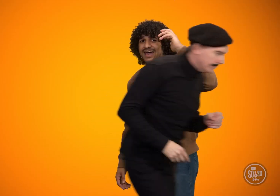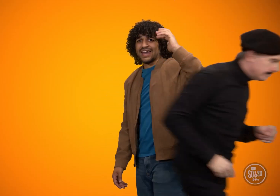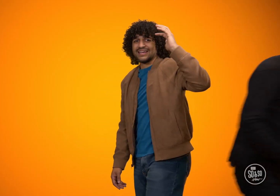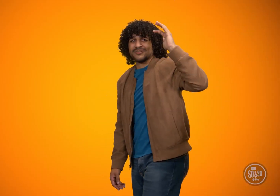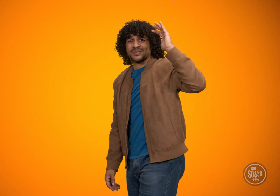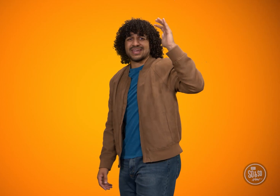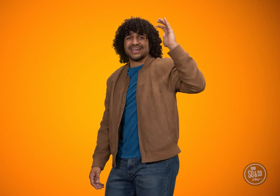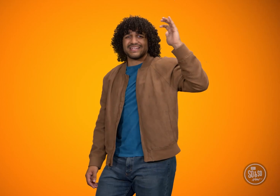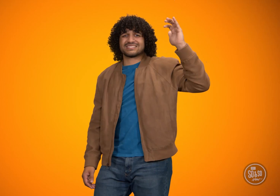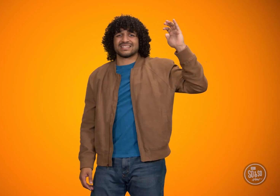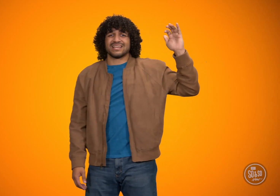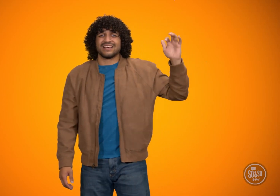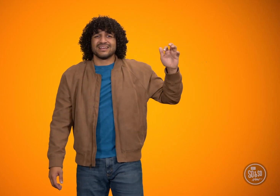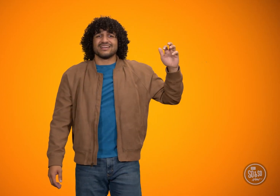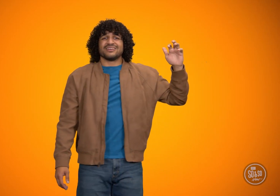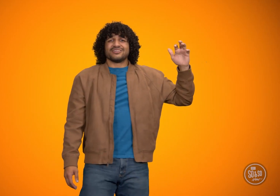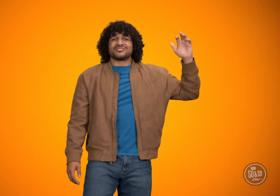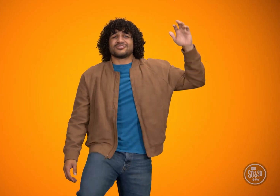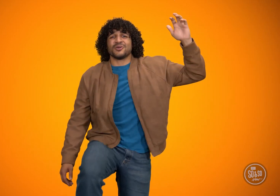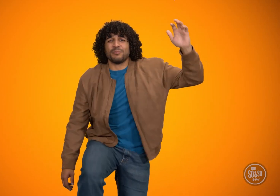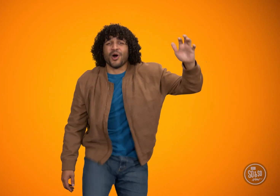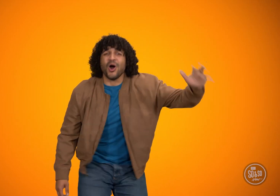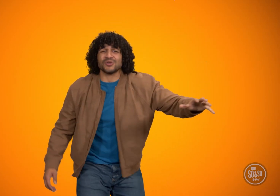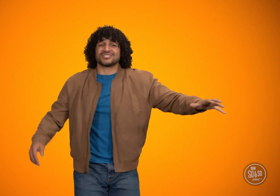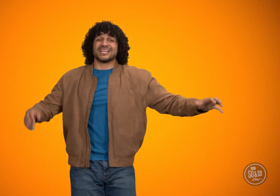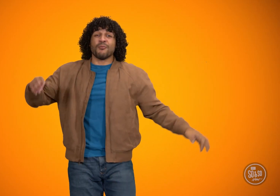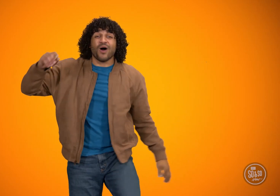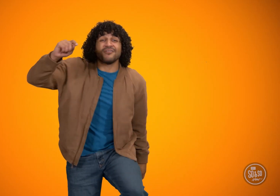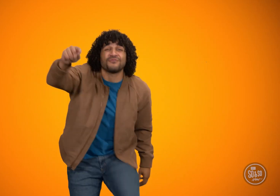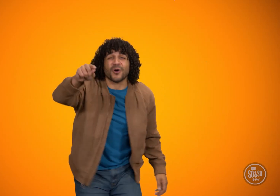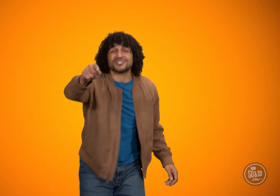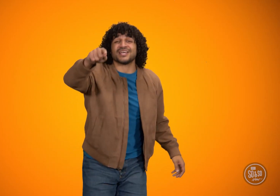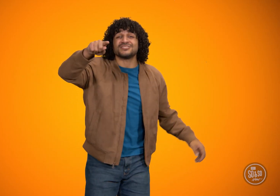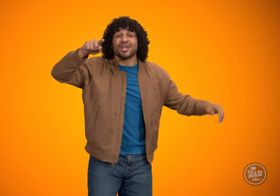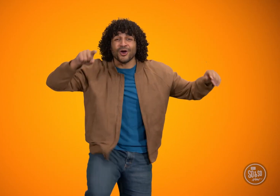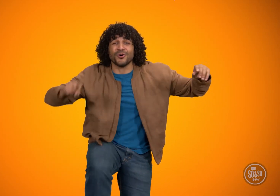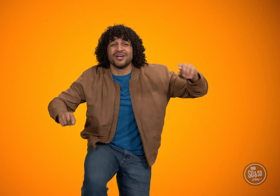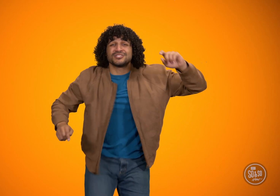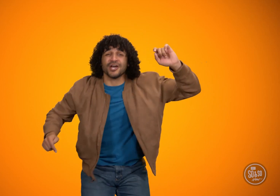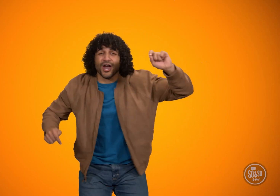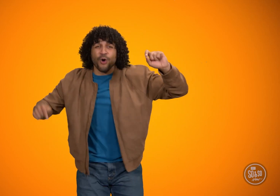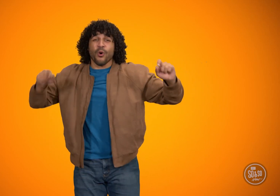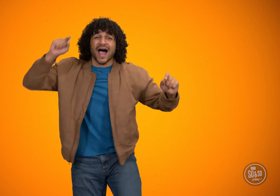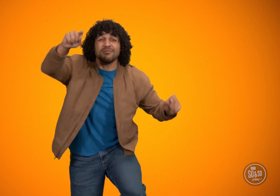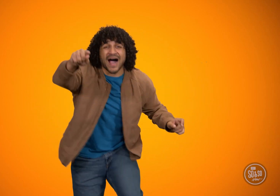High pit suppose someone forces you to go one